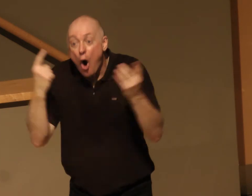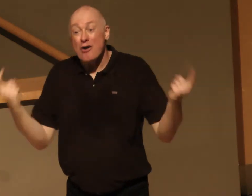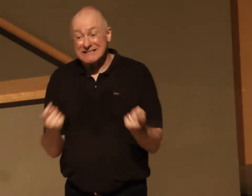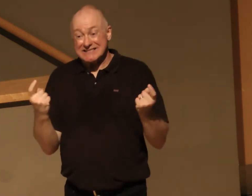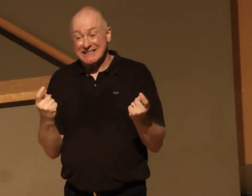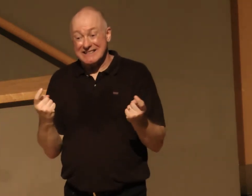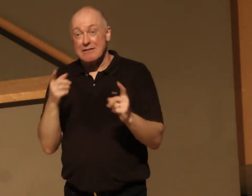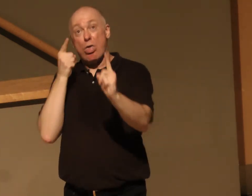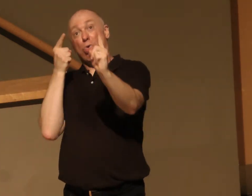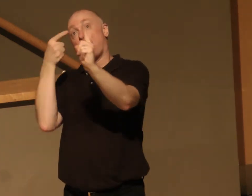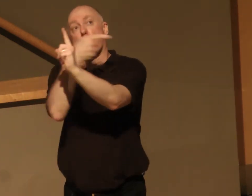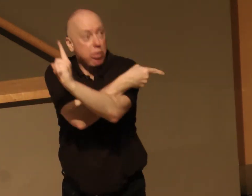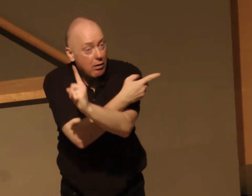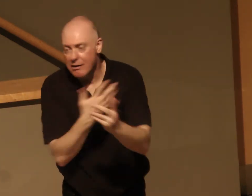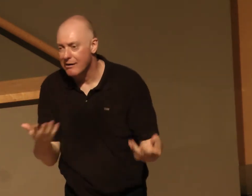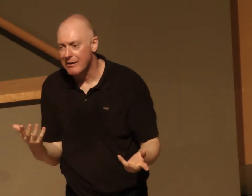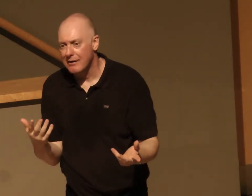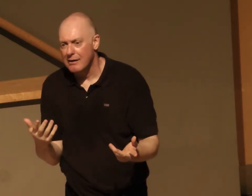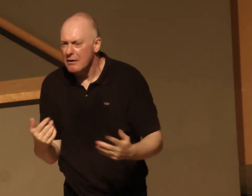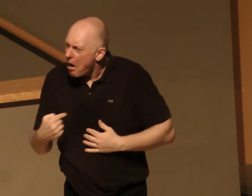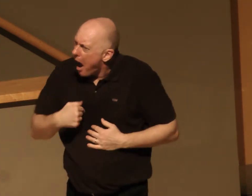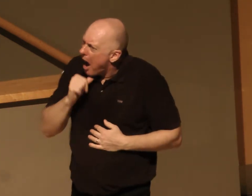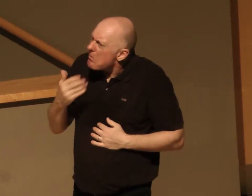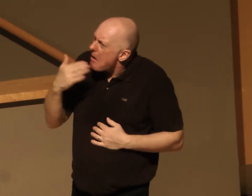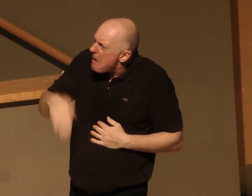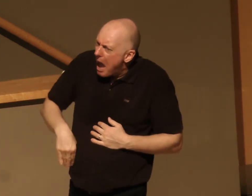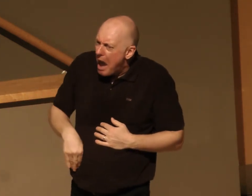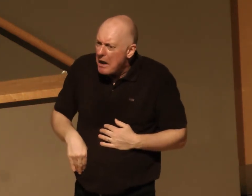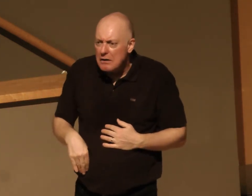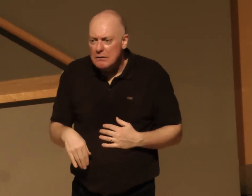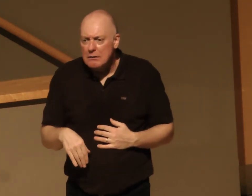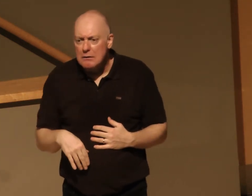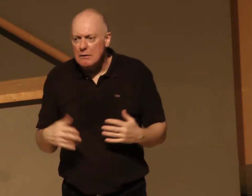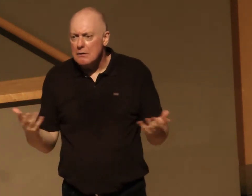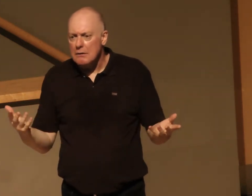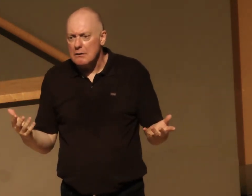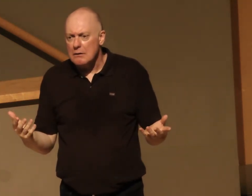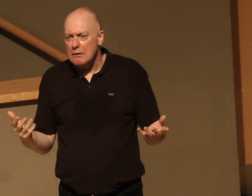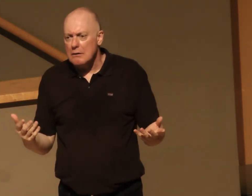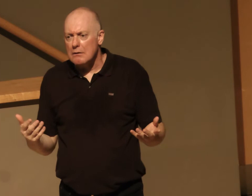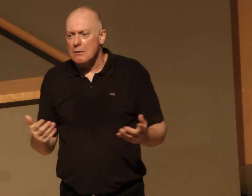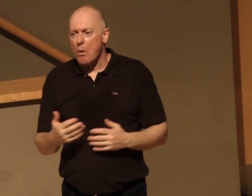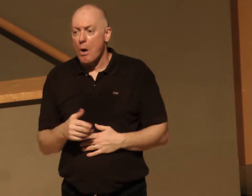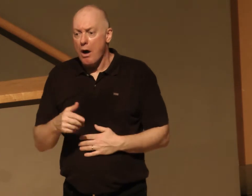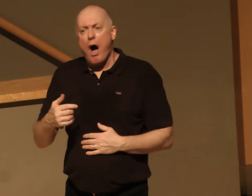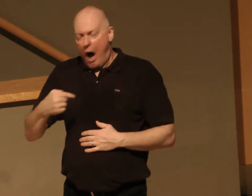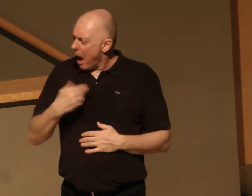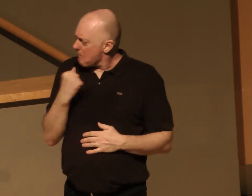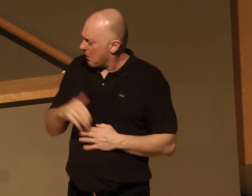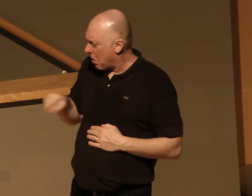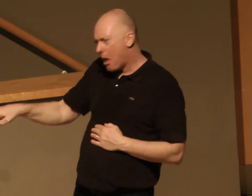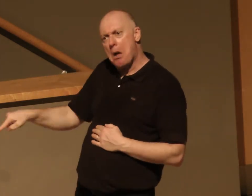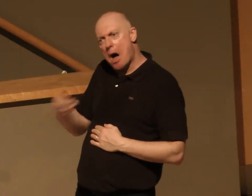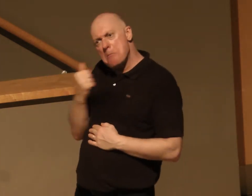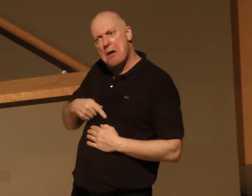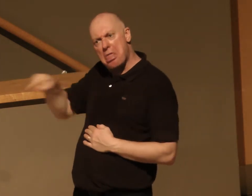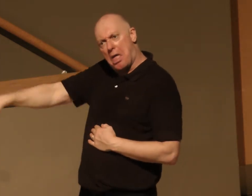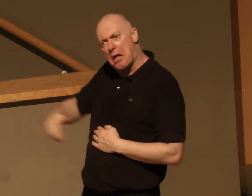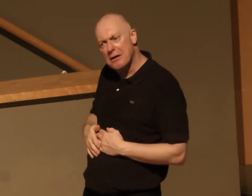fall short of the glory of God he said I'm not that bad I said compared to what compared to the person next to you maybe you're not that bad but compared to God's